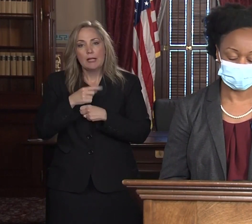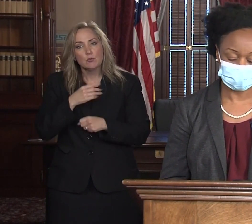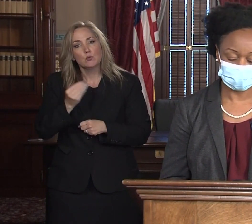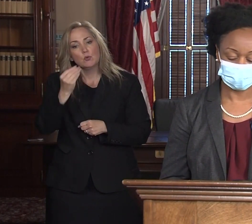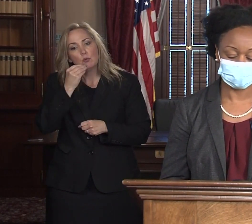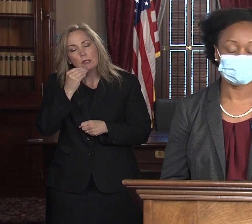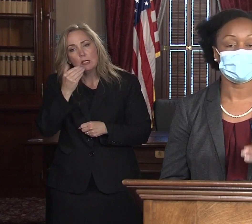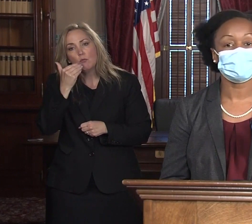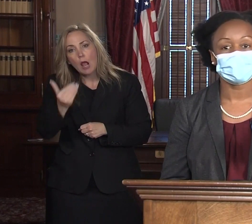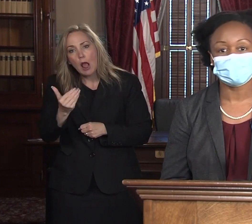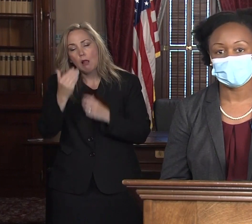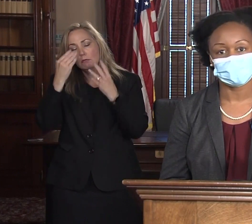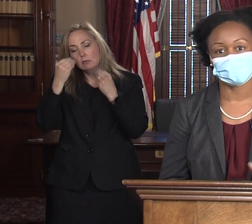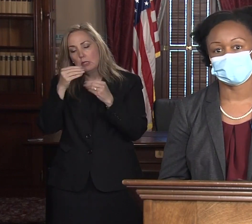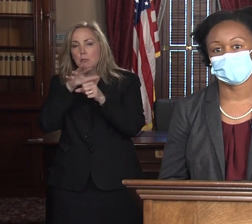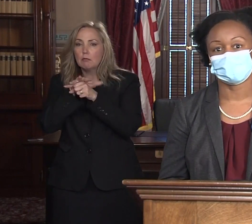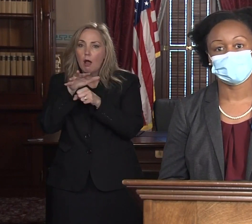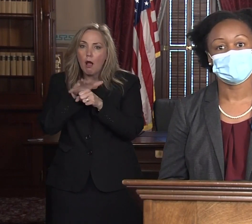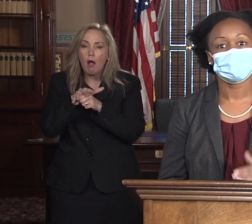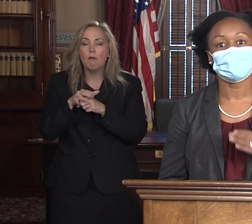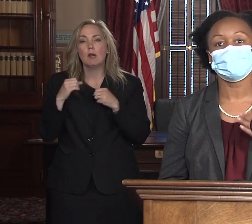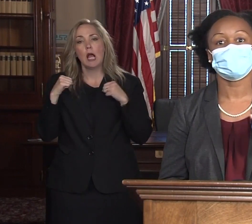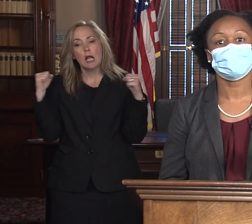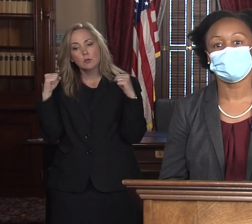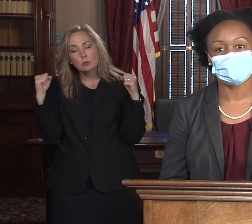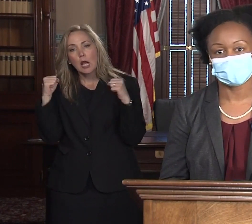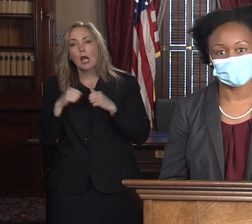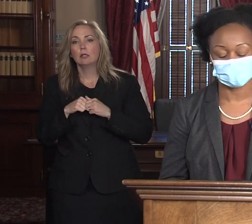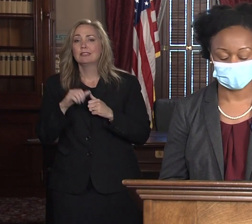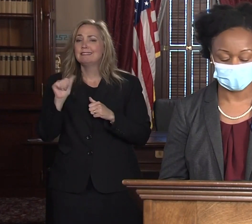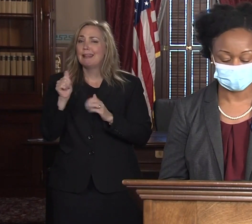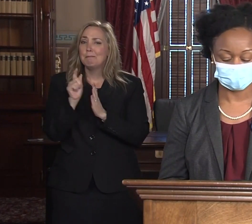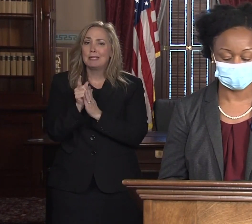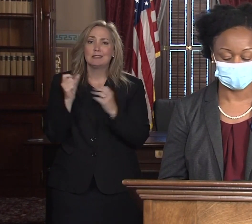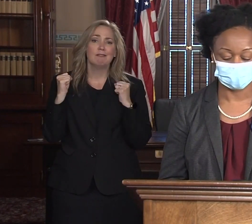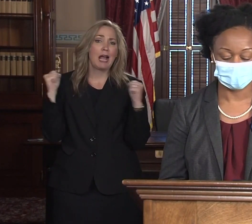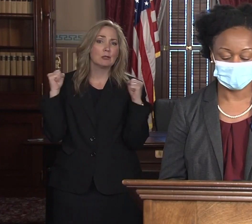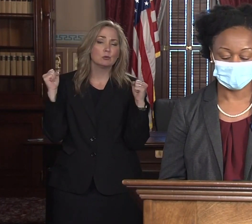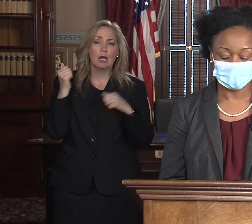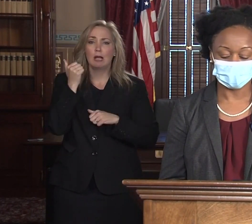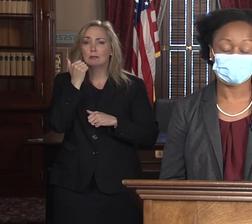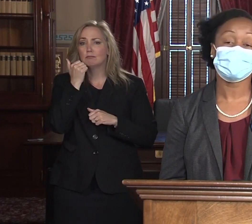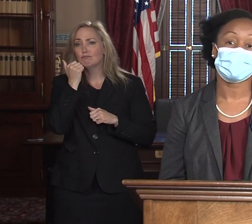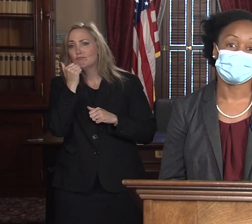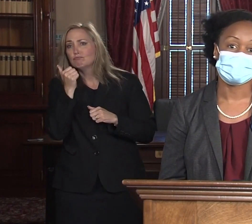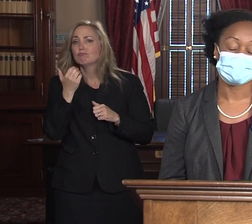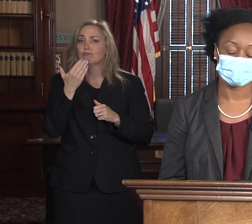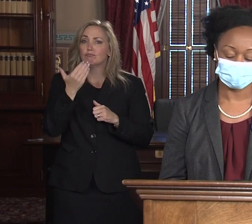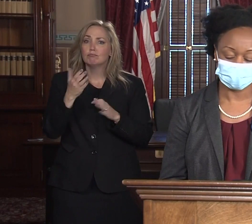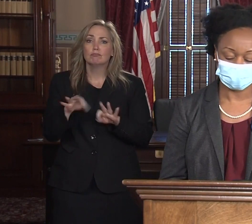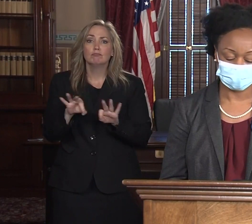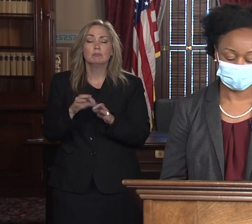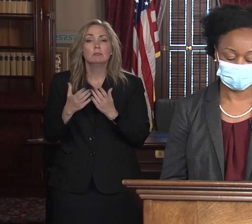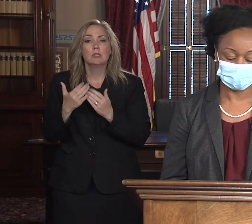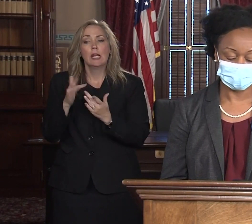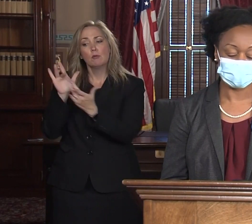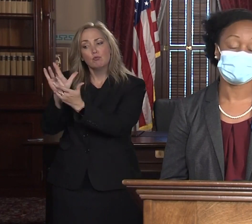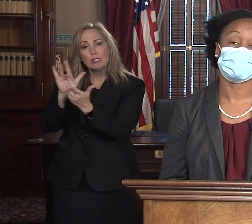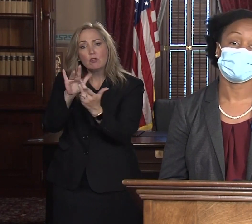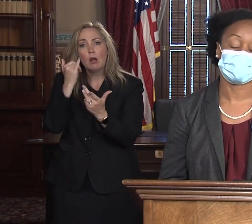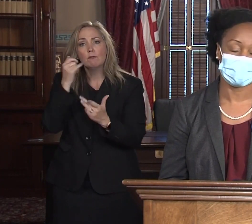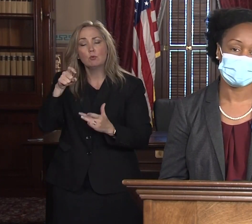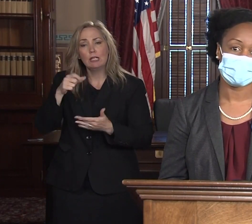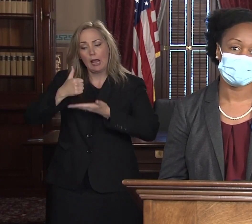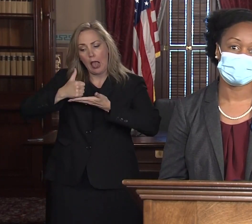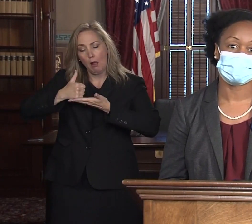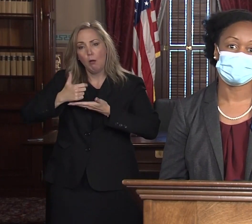getting enough sleep. Find time to exercise. Even 10 minutes of exercise is something. And reach out if you need help. You can